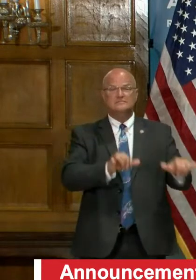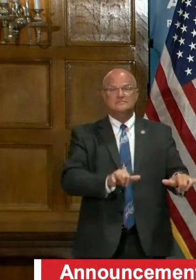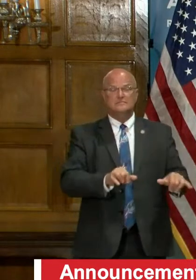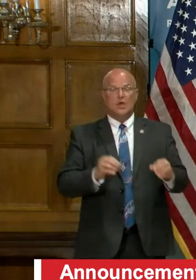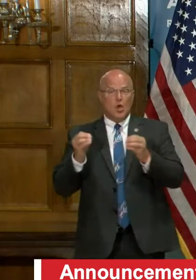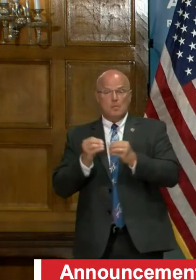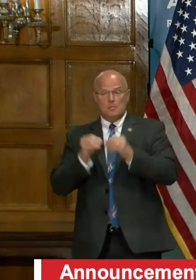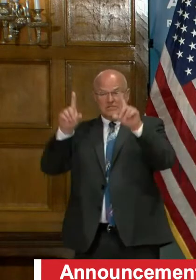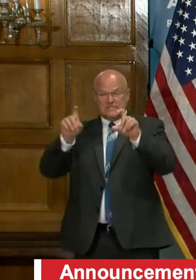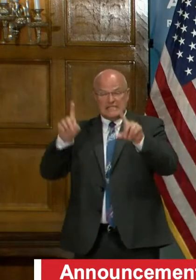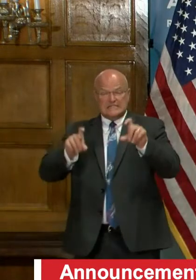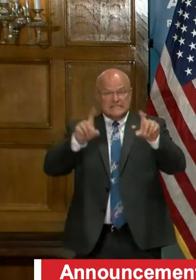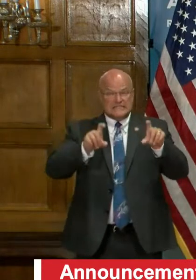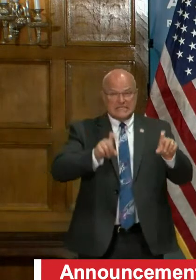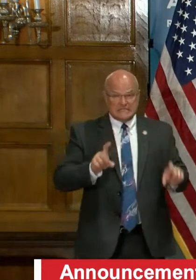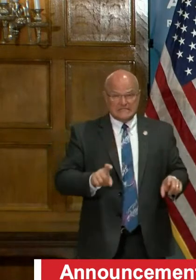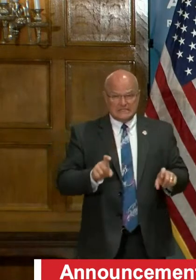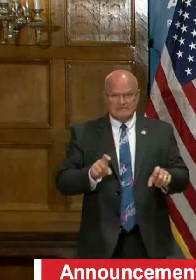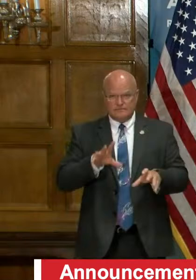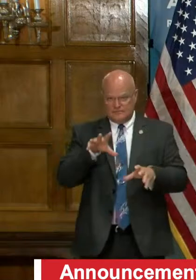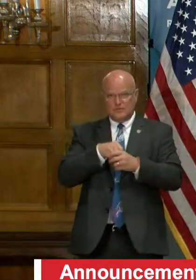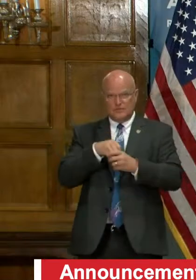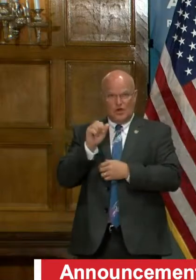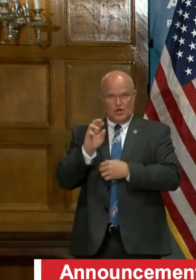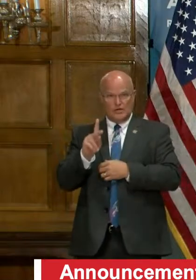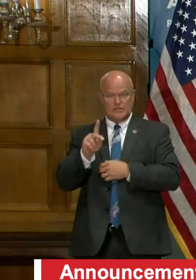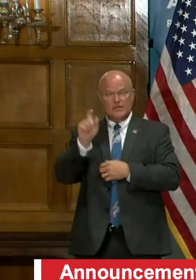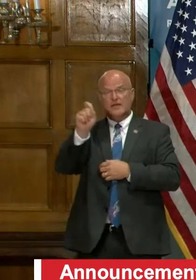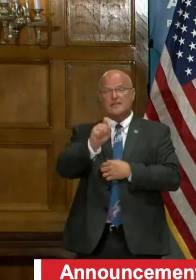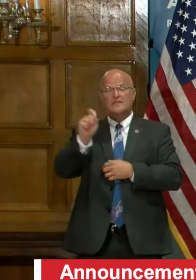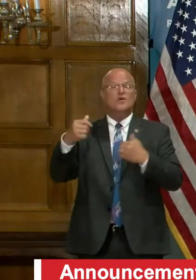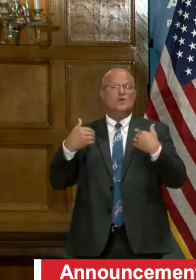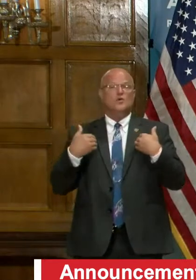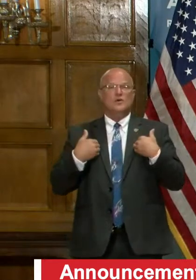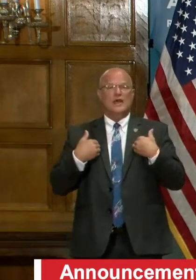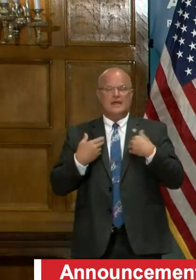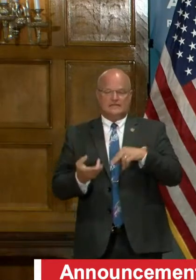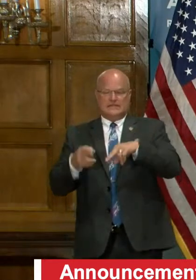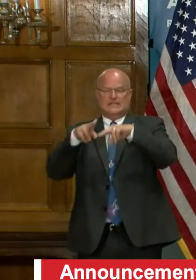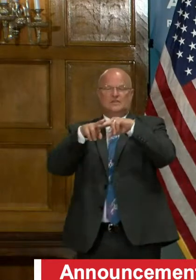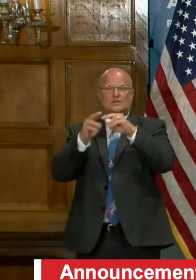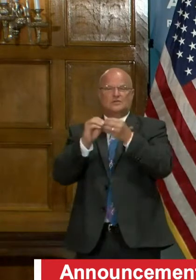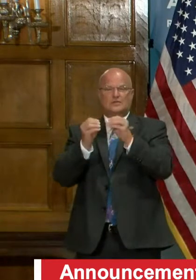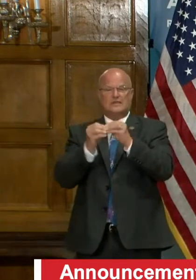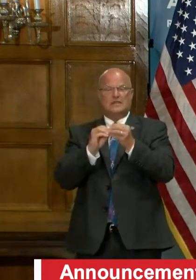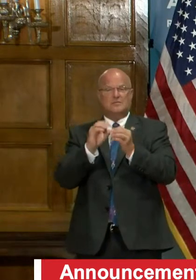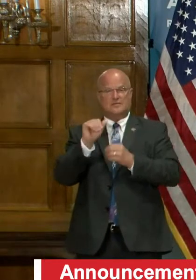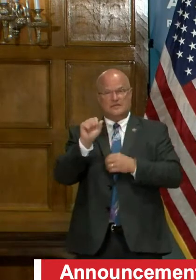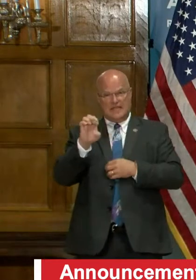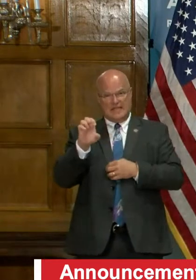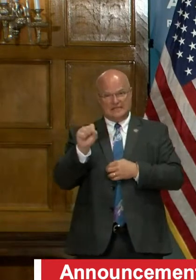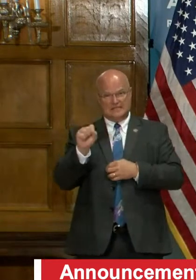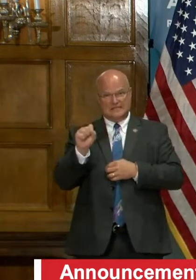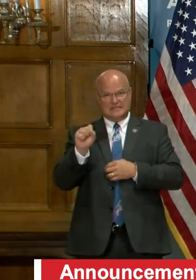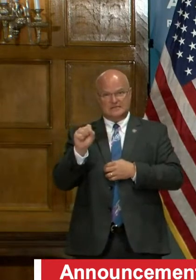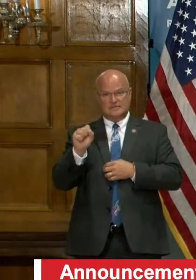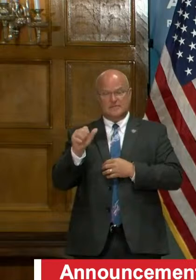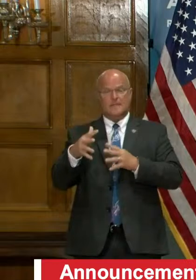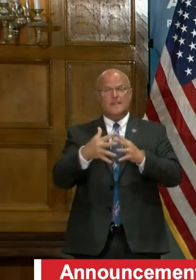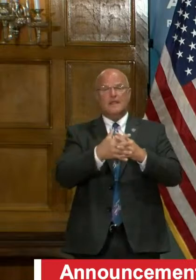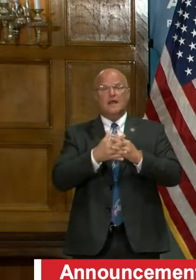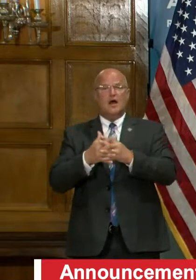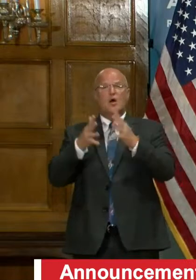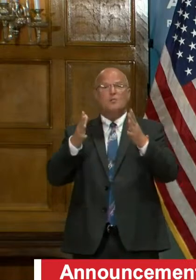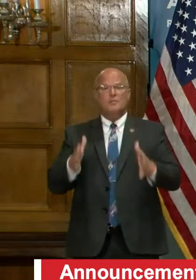more testing in all of our states, including Arkansas, and therefore we have an increase in the number of cases. Americans